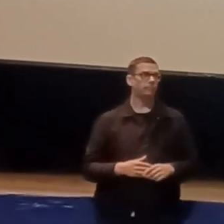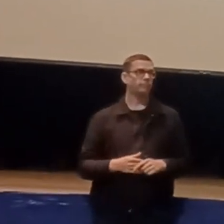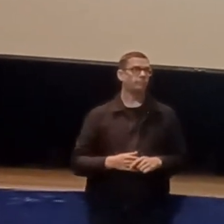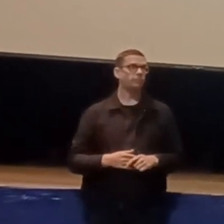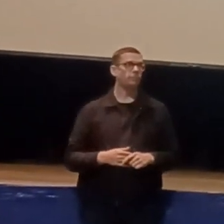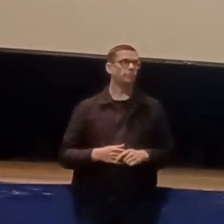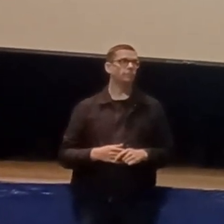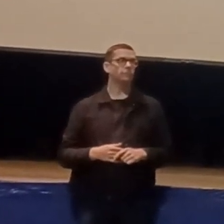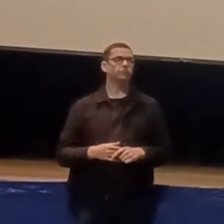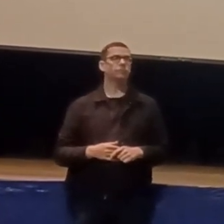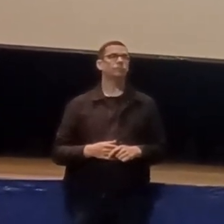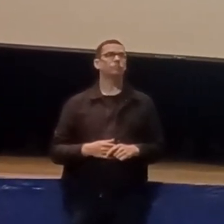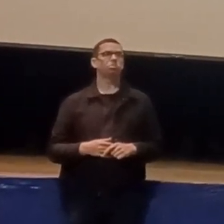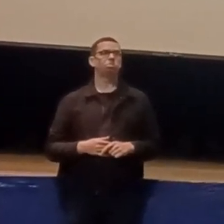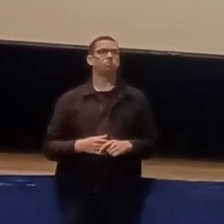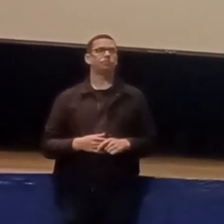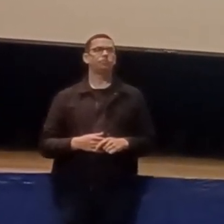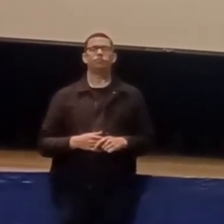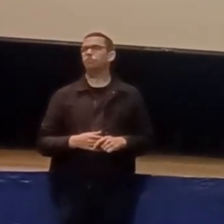A question in the back?